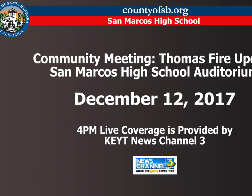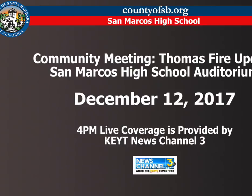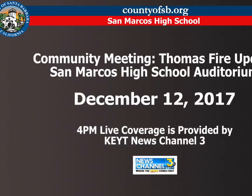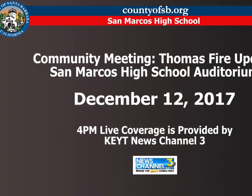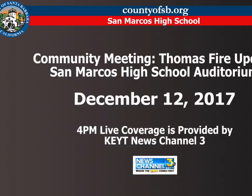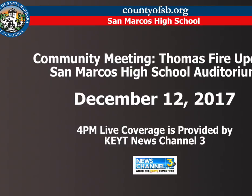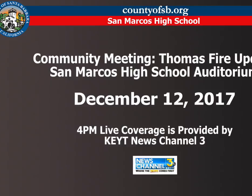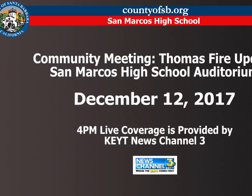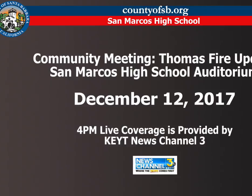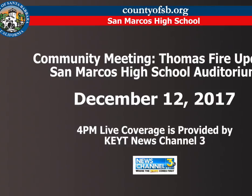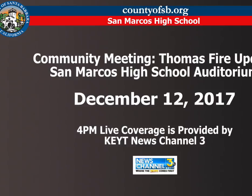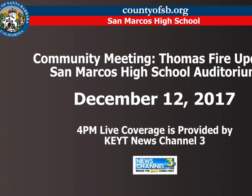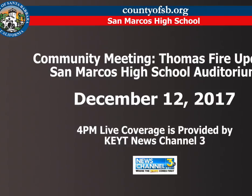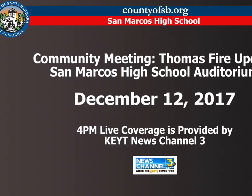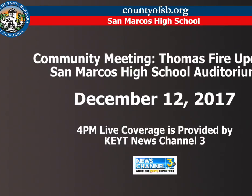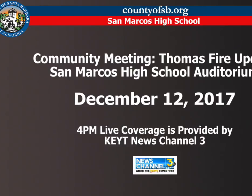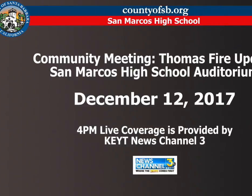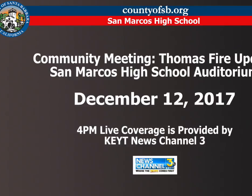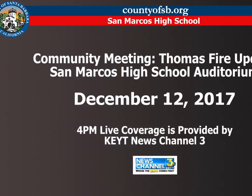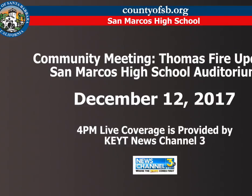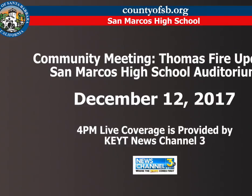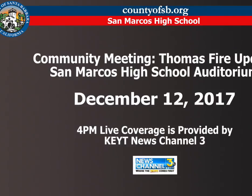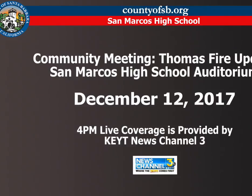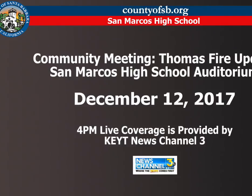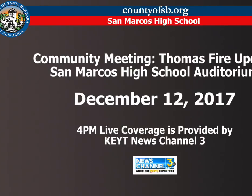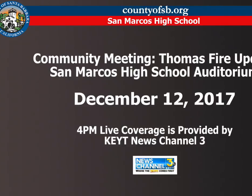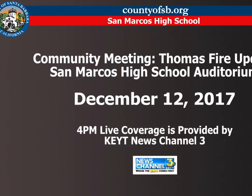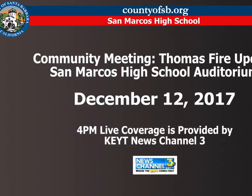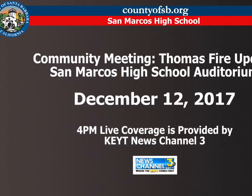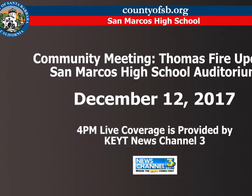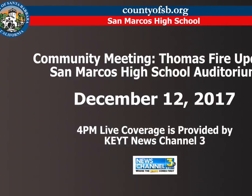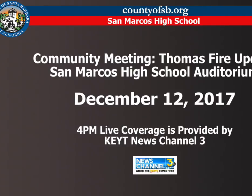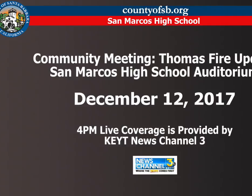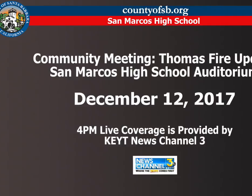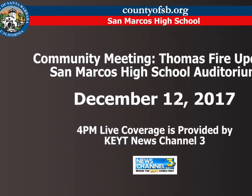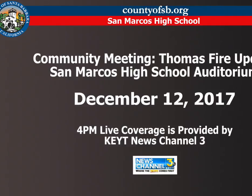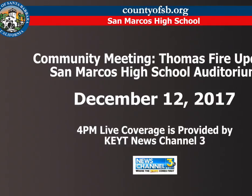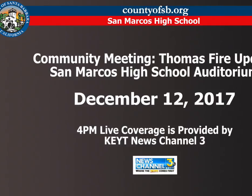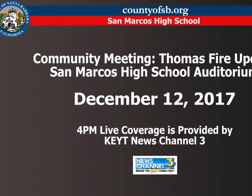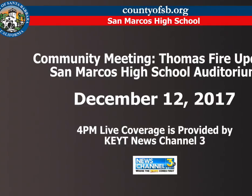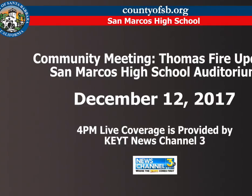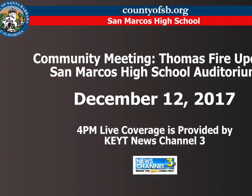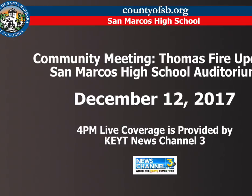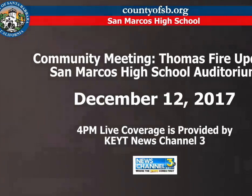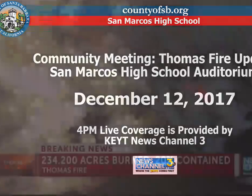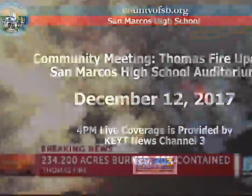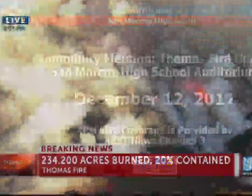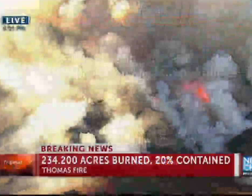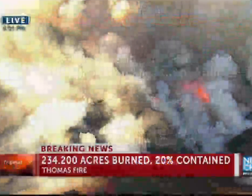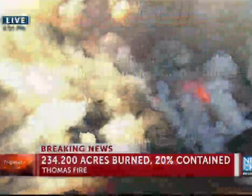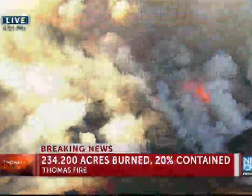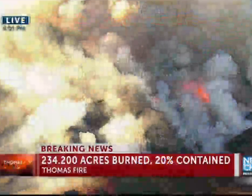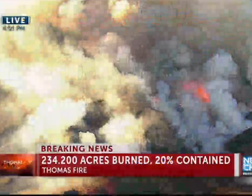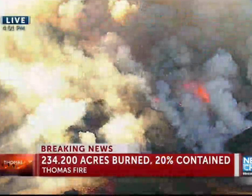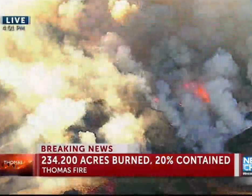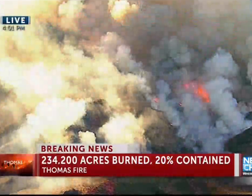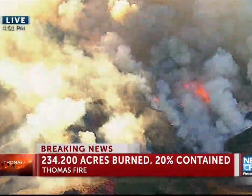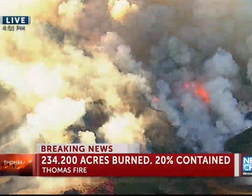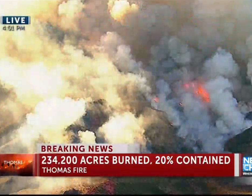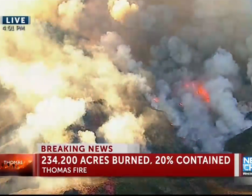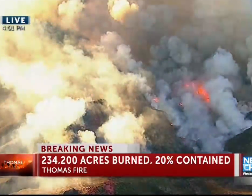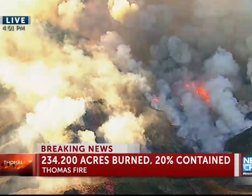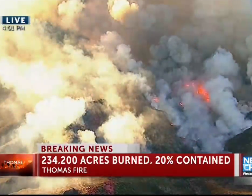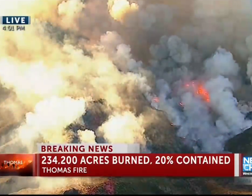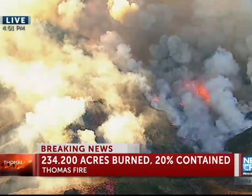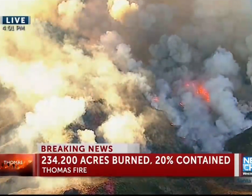the 25, they classify it as moderate to heavy. And so this is pretty good fuel, and you can see how hot